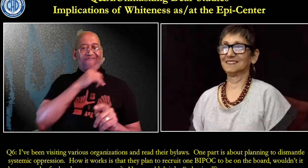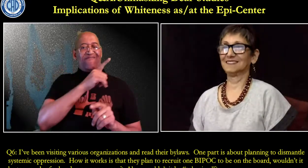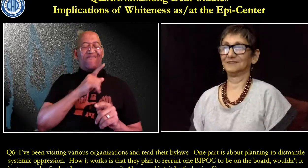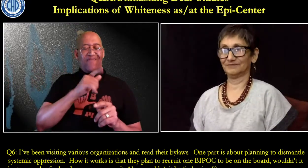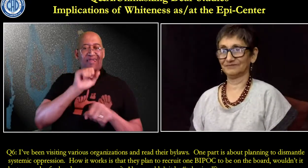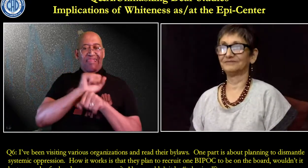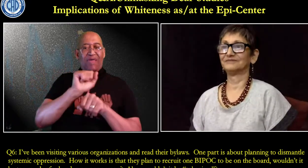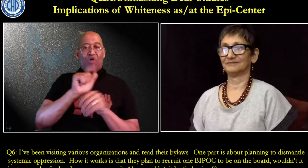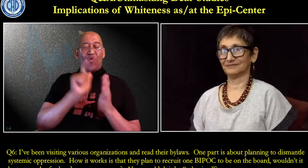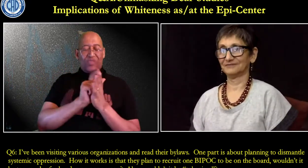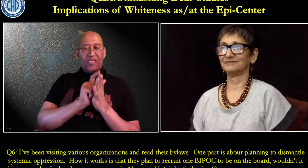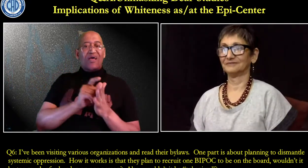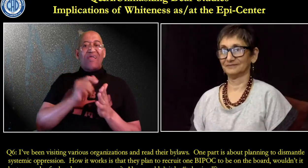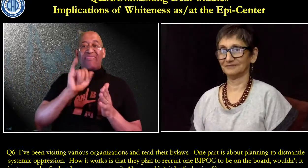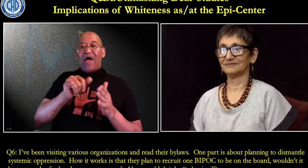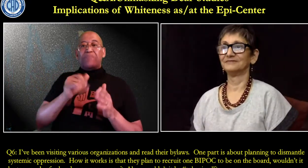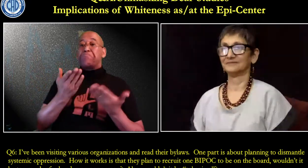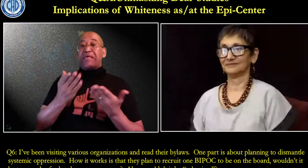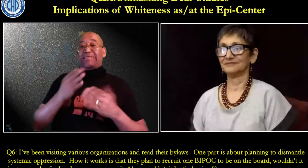equal